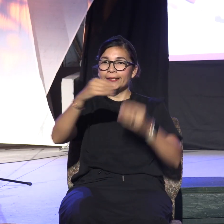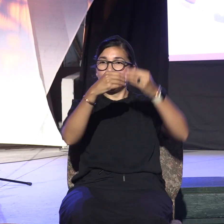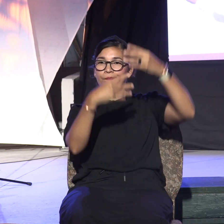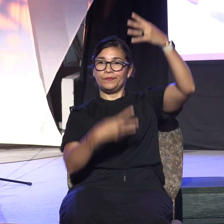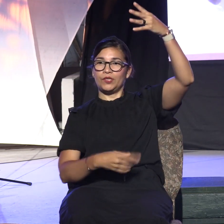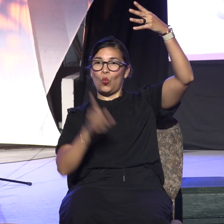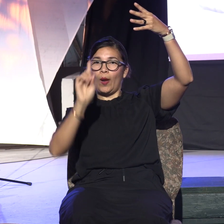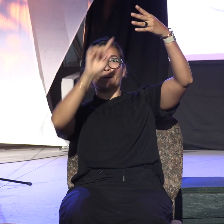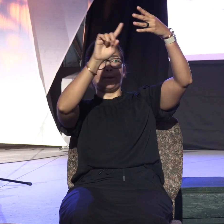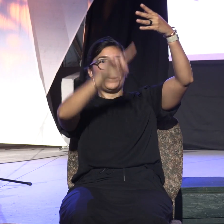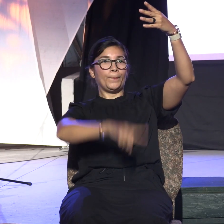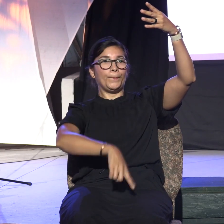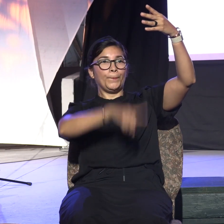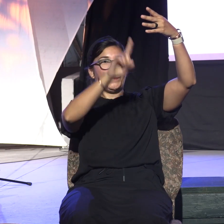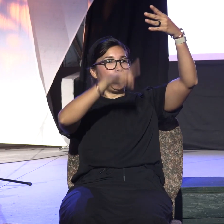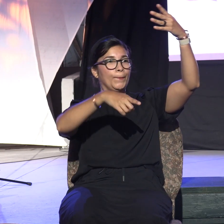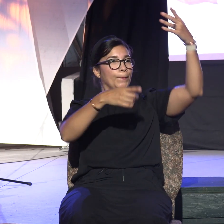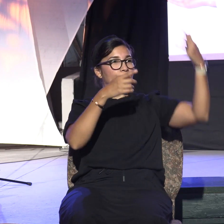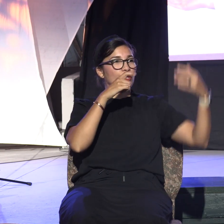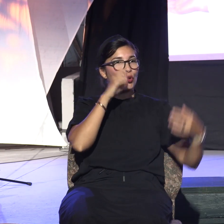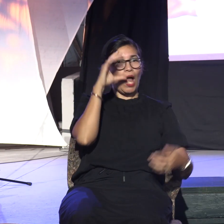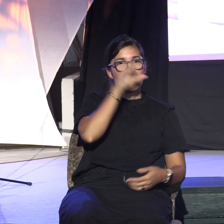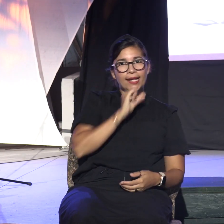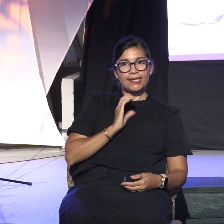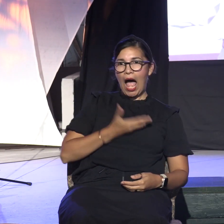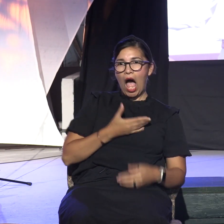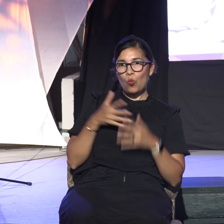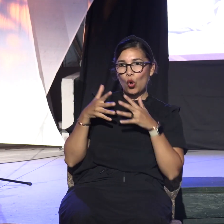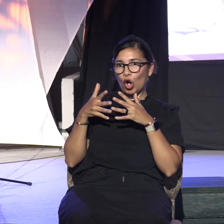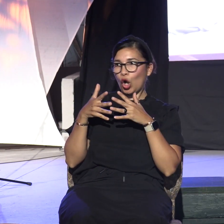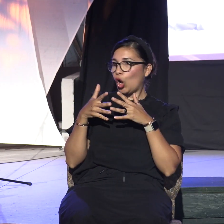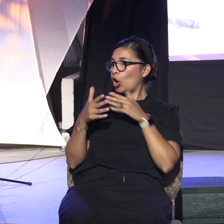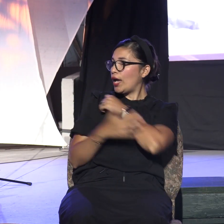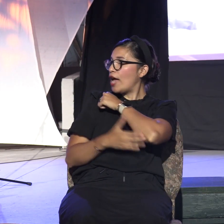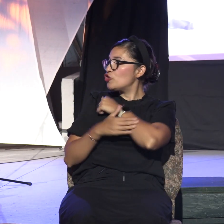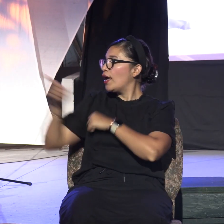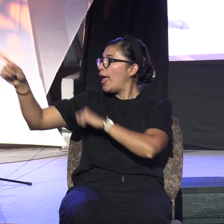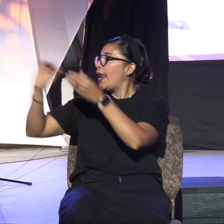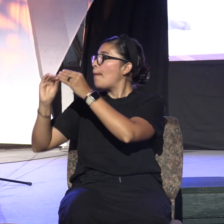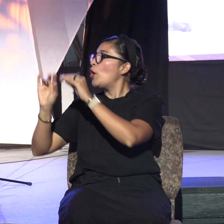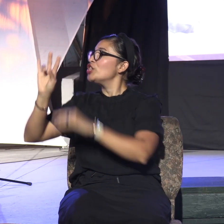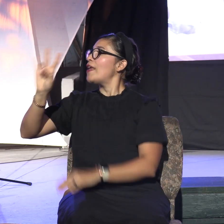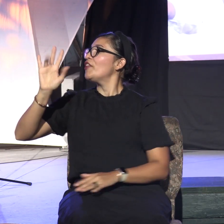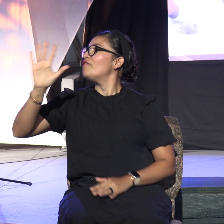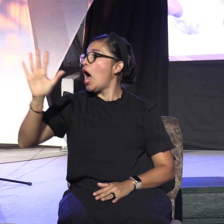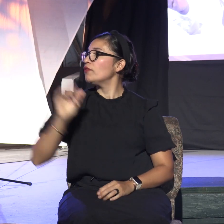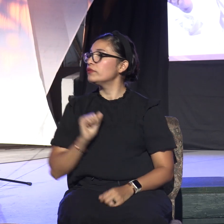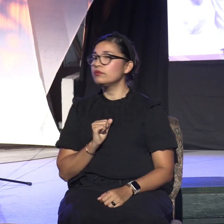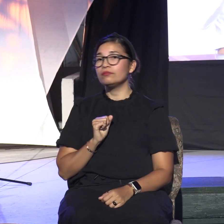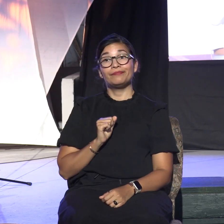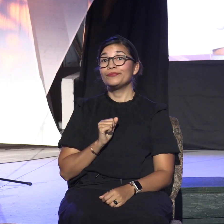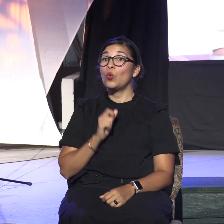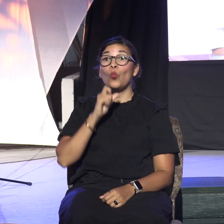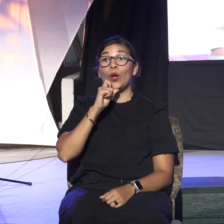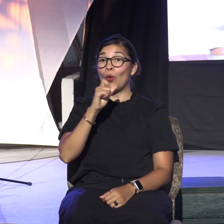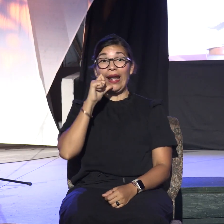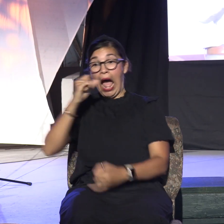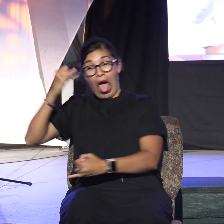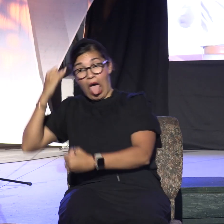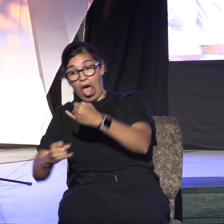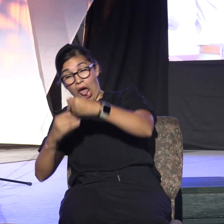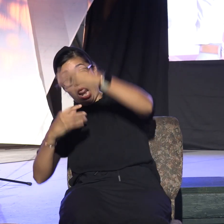We were not last. That's good. But we were next to last. The